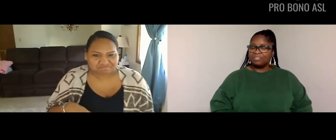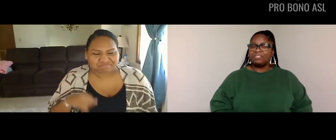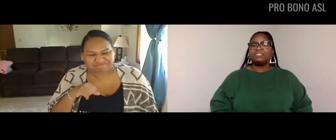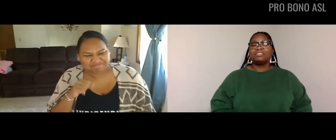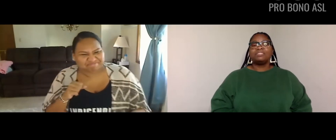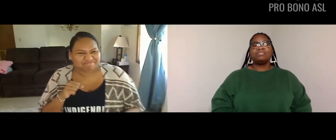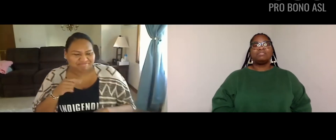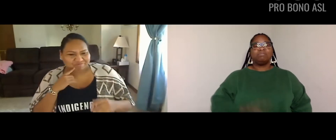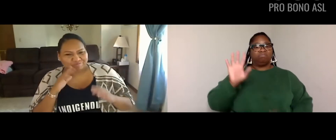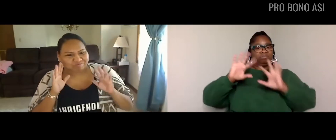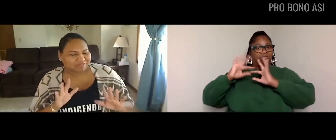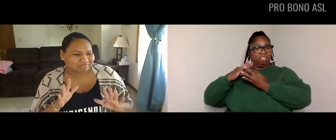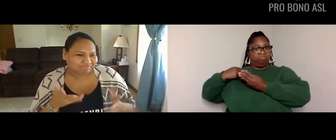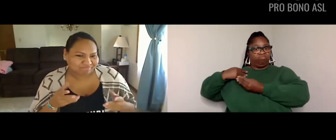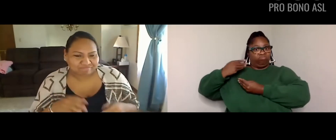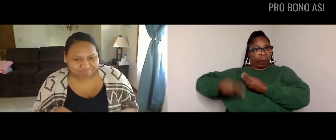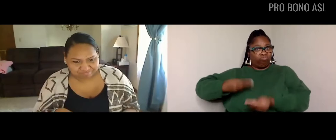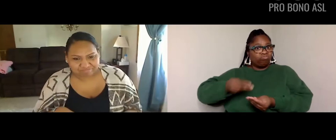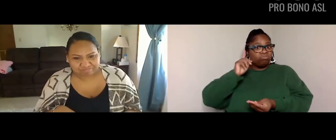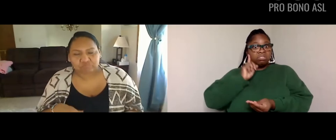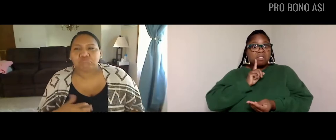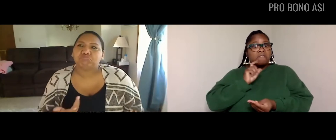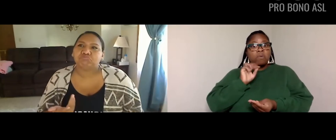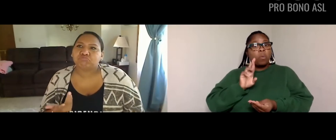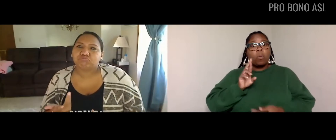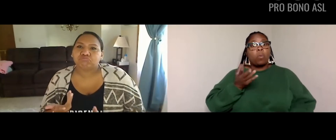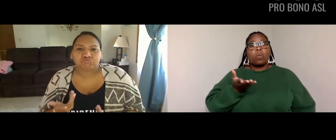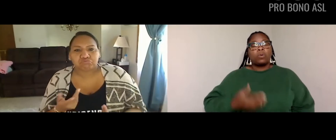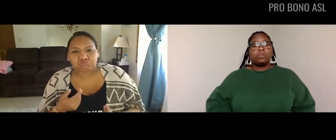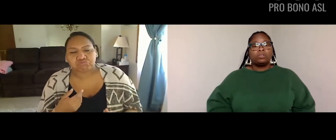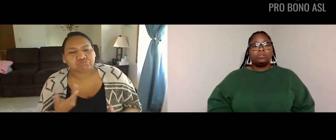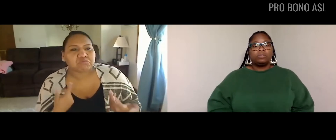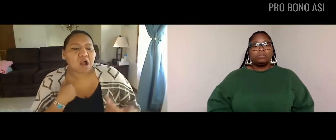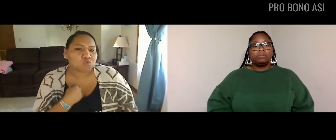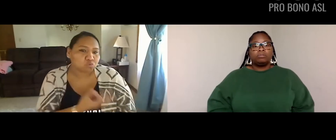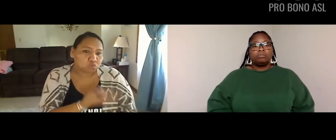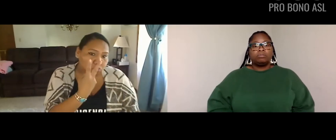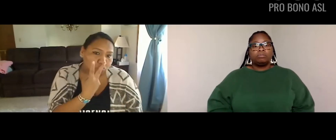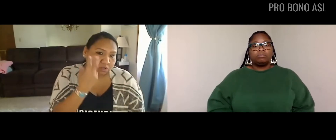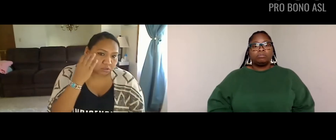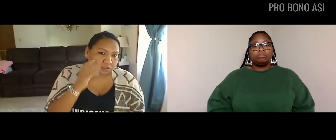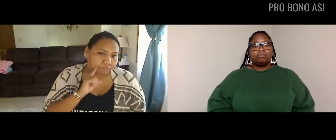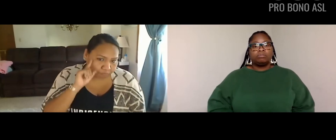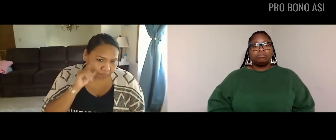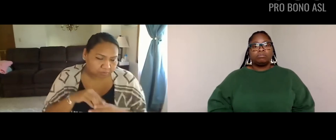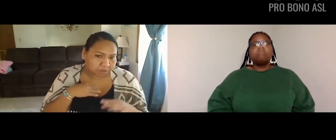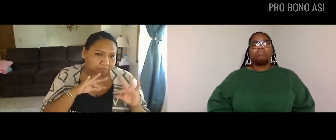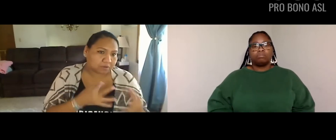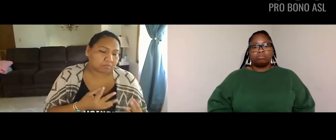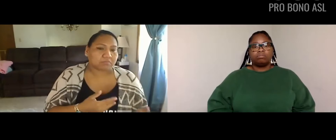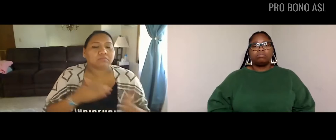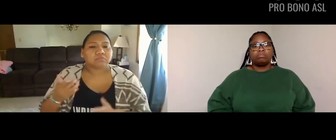My youngest daughter is deaf. So, yeah, that's my life. So, do you have generational deafness in your family or